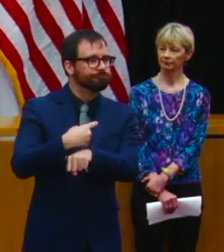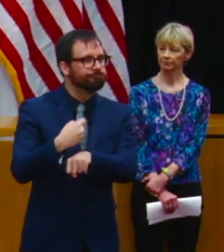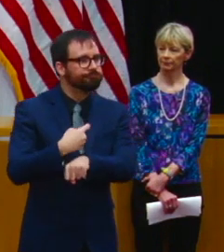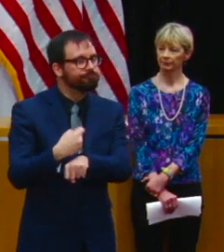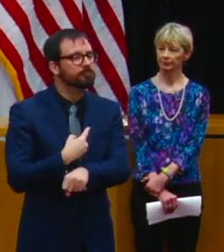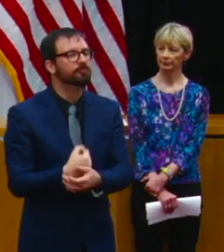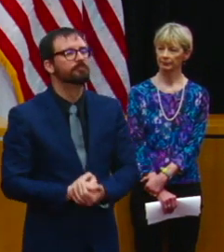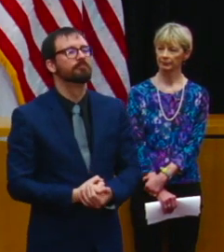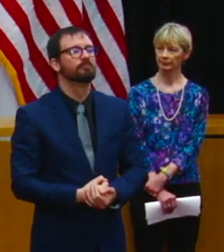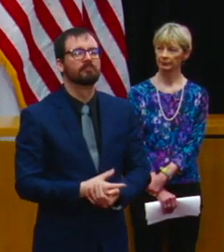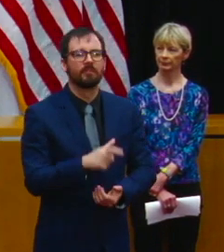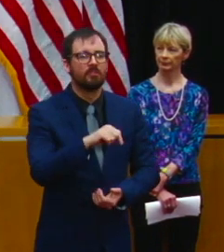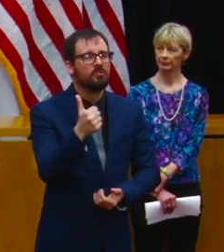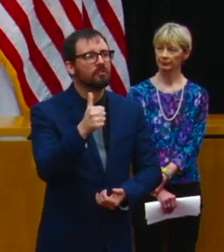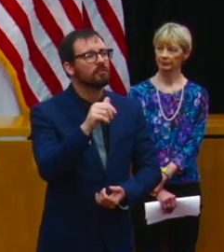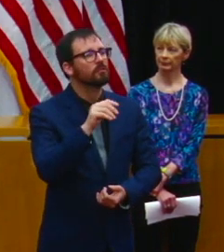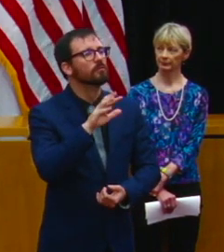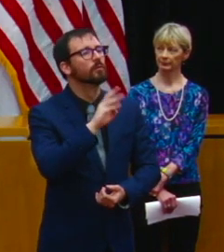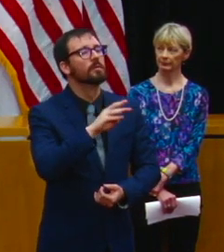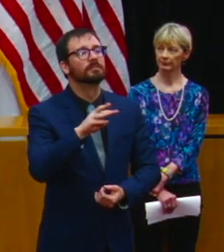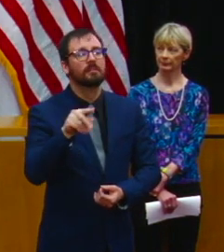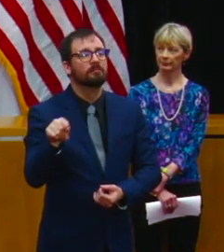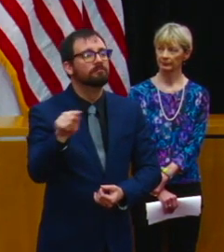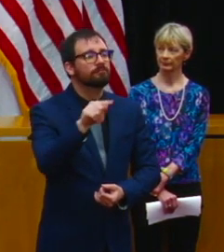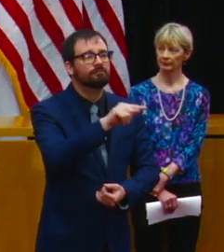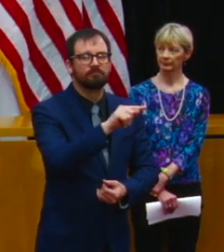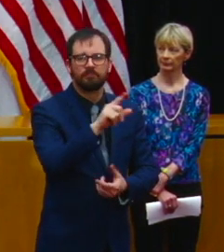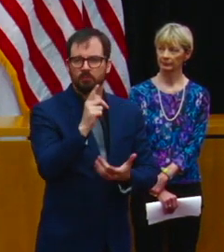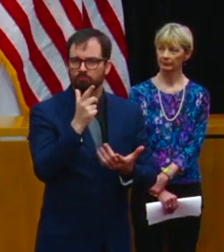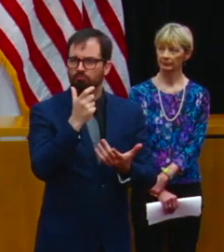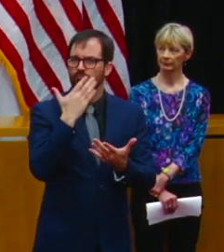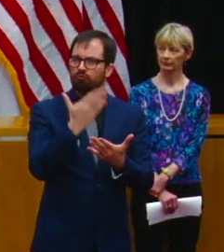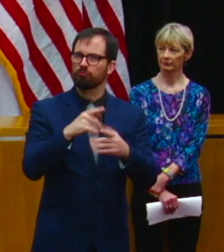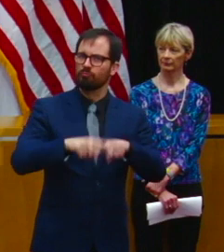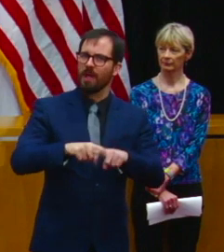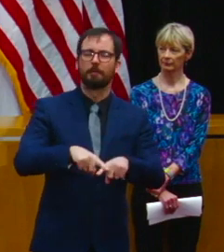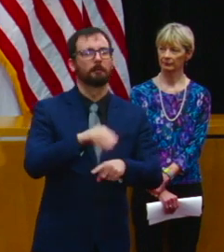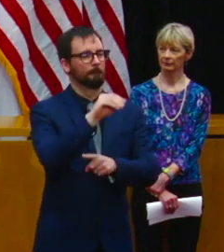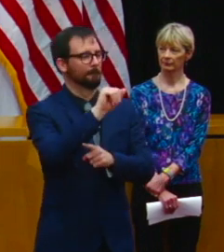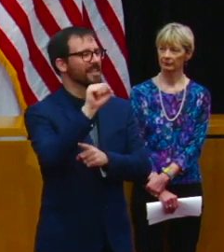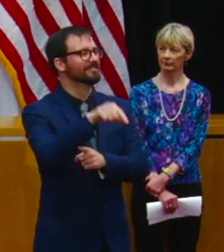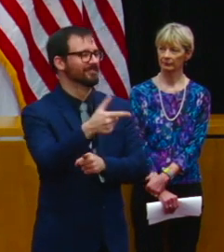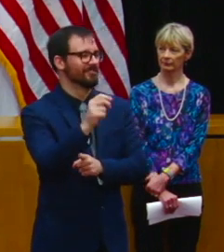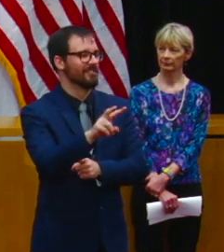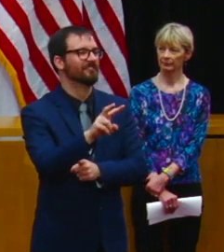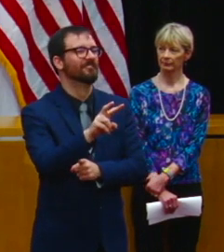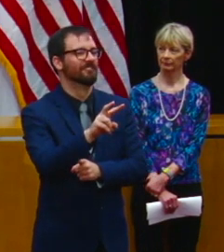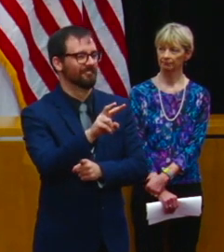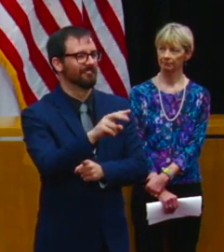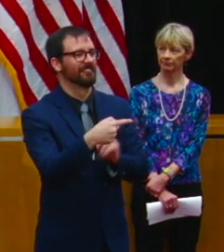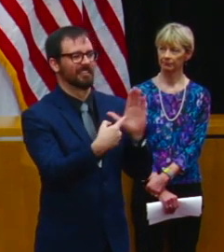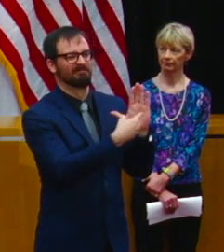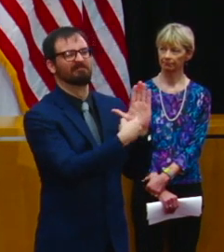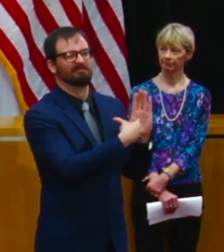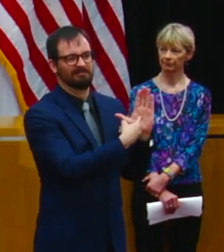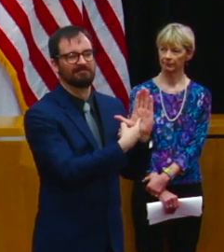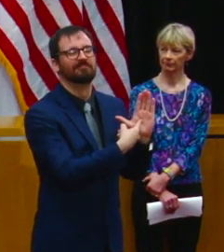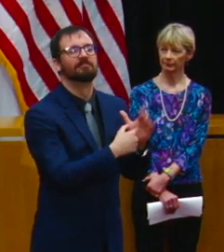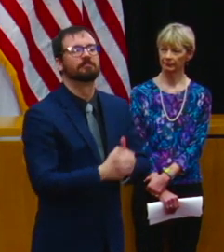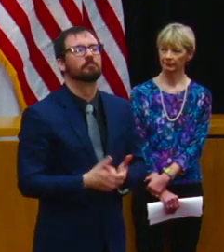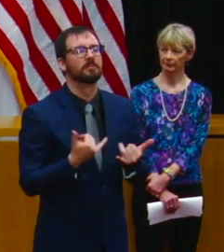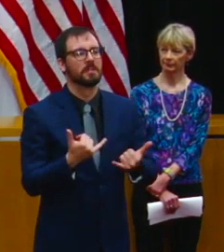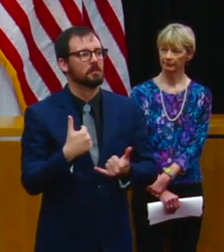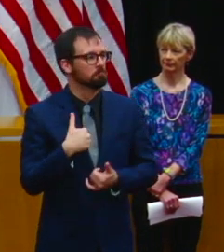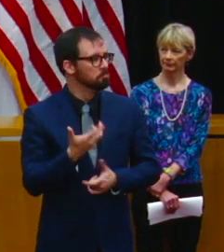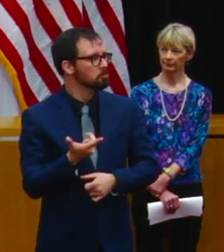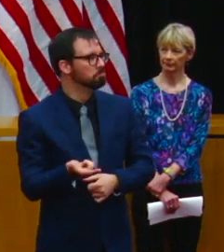mass.gov/COVID-19. At this point, I'd like to turn it over to Dr. Lay and let him talk a little bit about Bowie's technology and capability